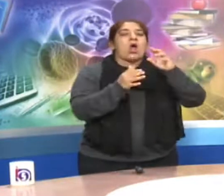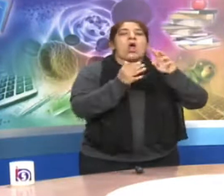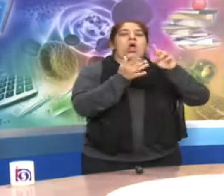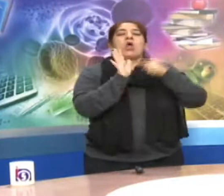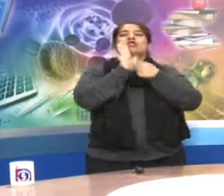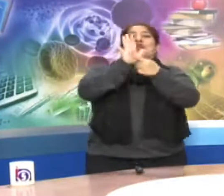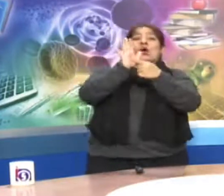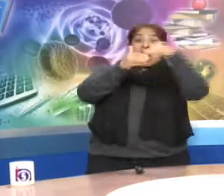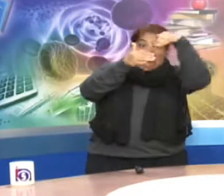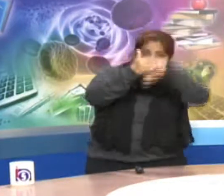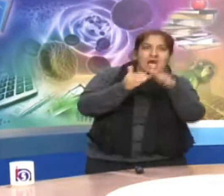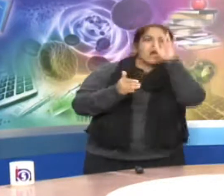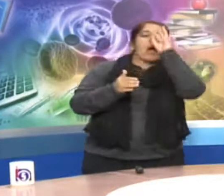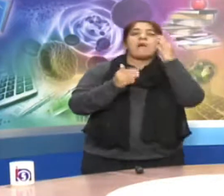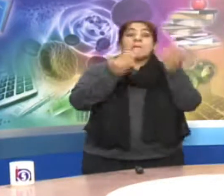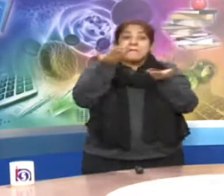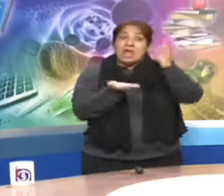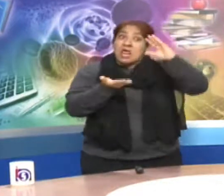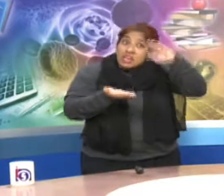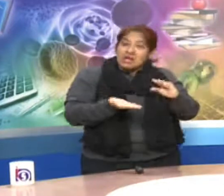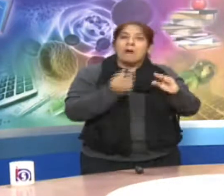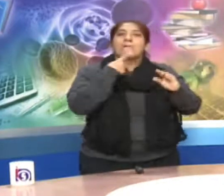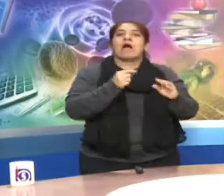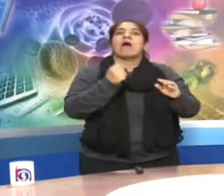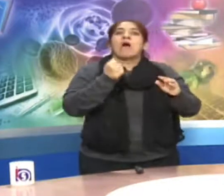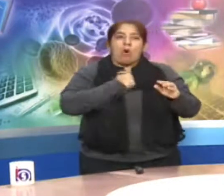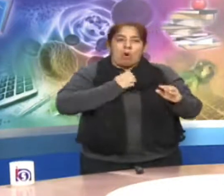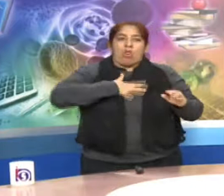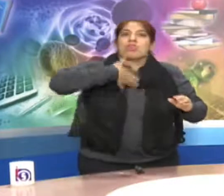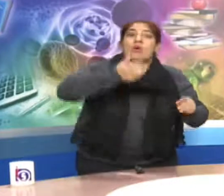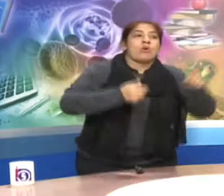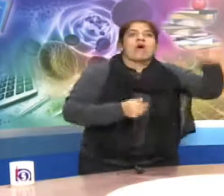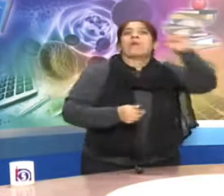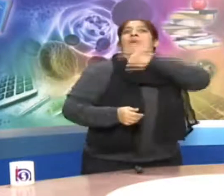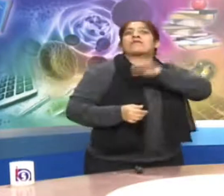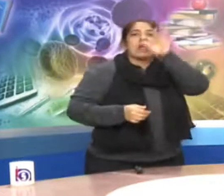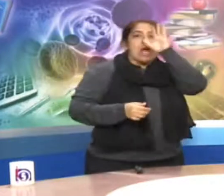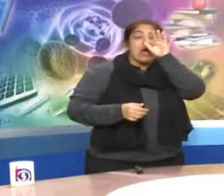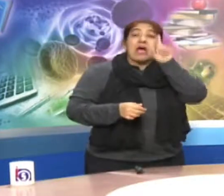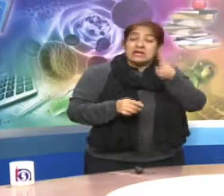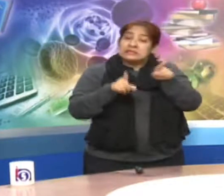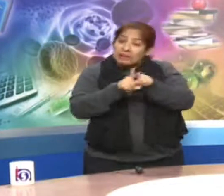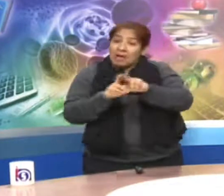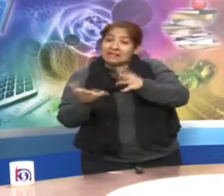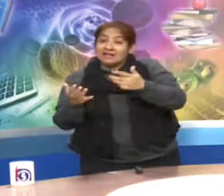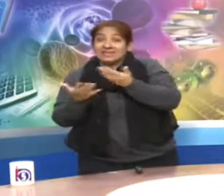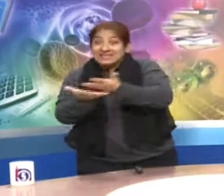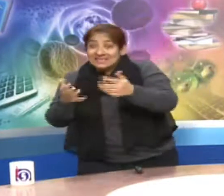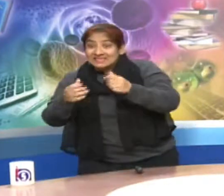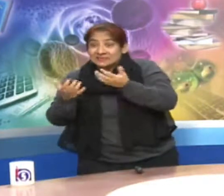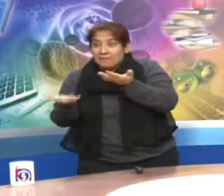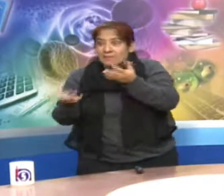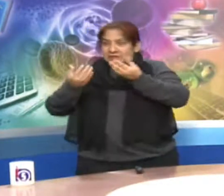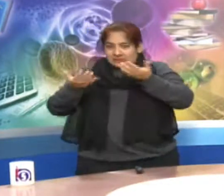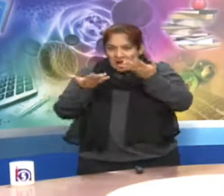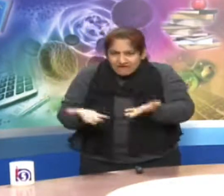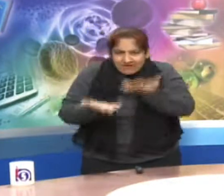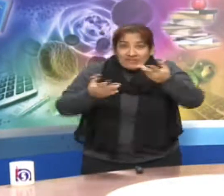real. They have different magnets stick to it that they gain profit from it, that they don't have to